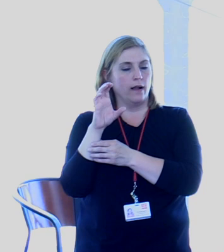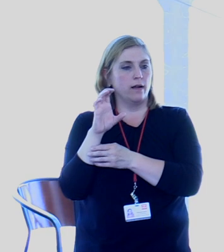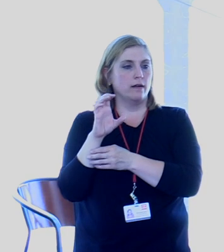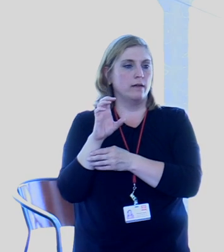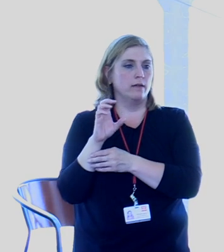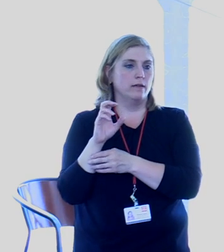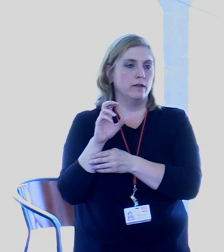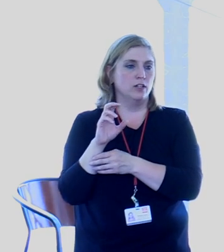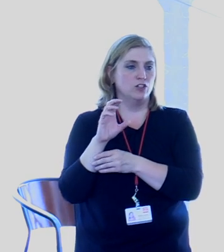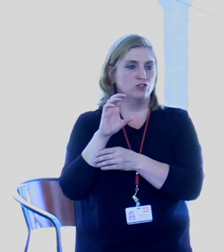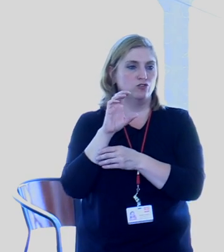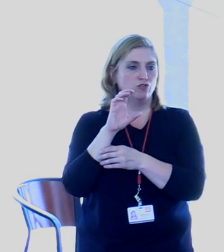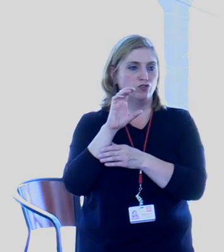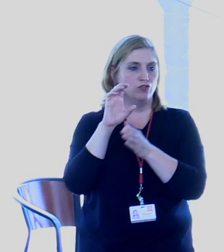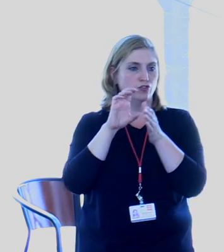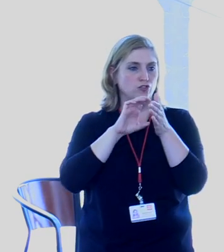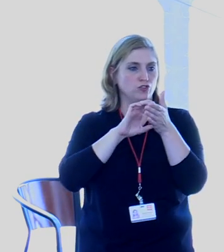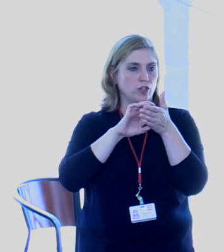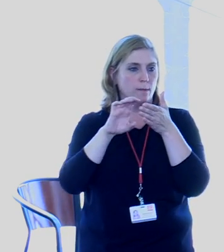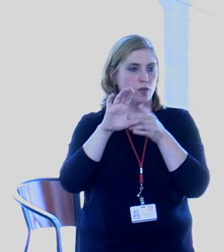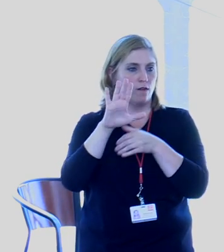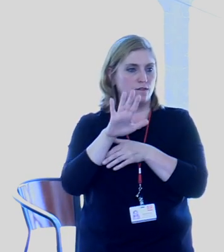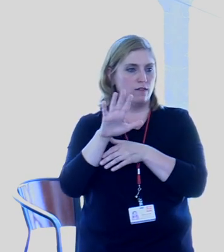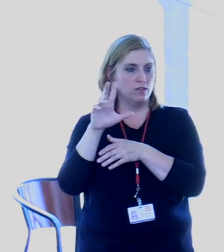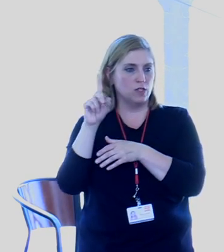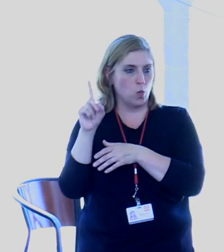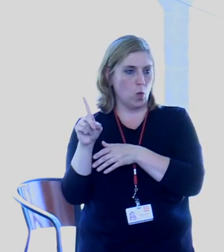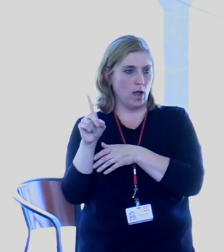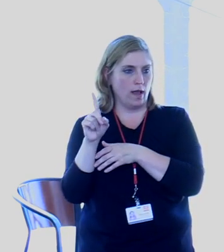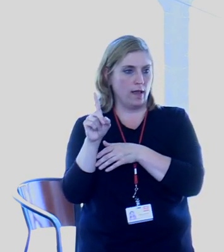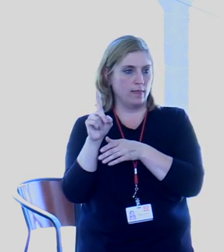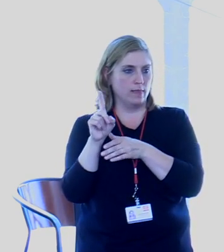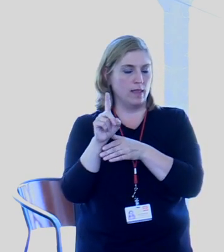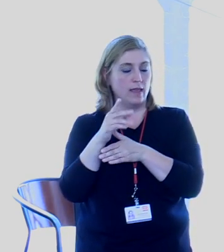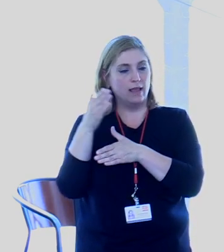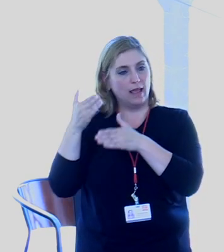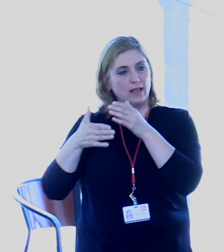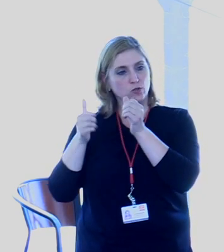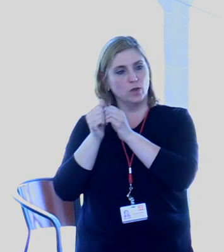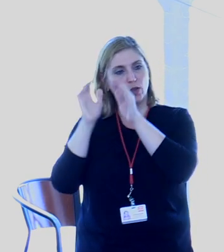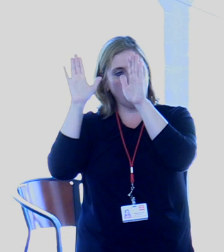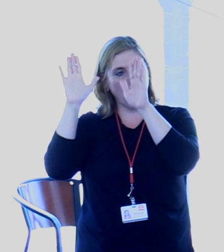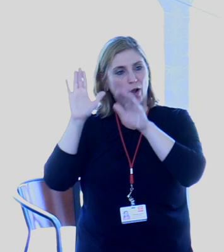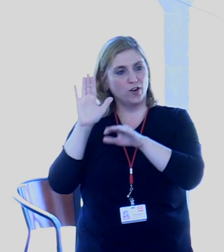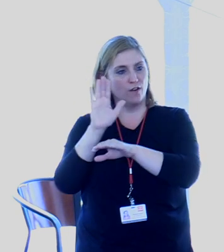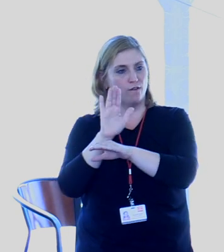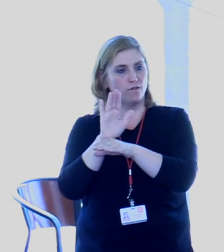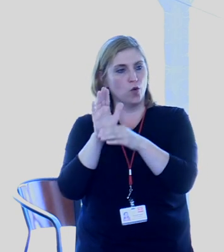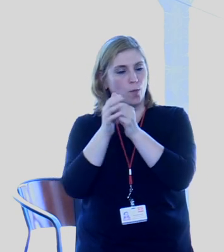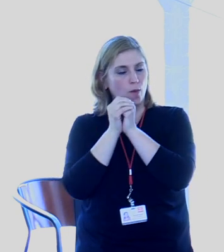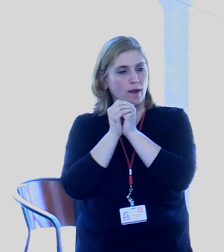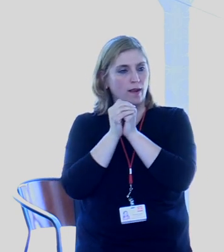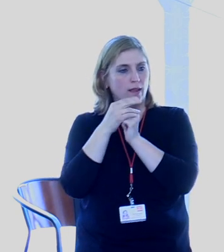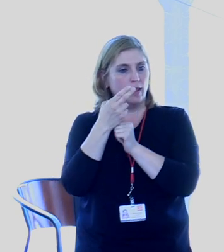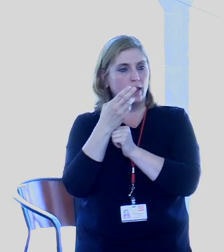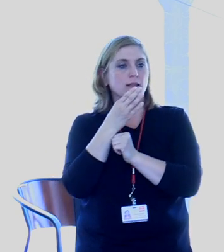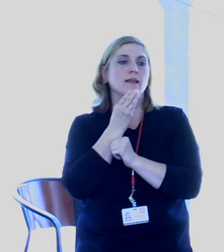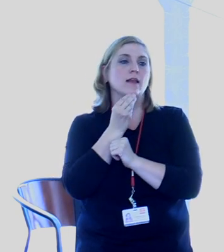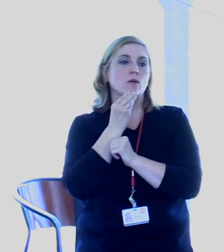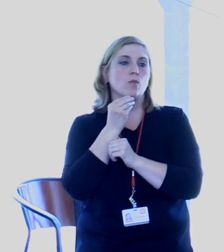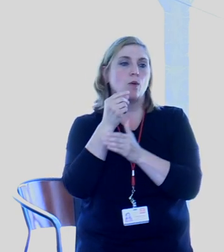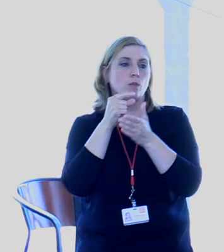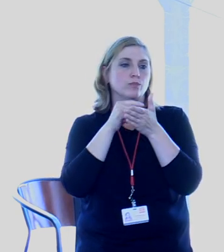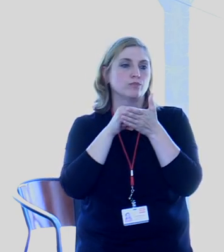chapter 51, we have another prayer. The Book of Sirach ends with a wonderful prayer. And in the Hebrew text, it